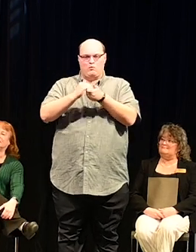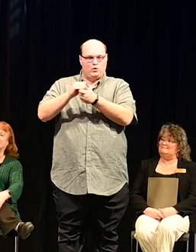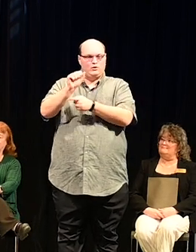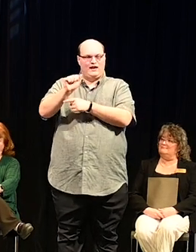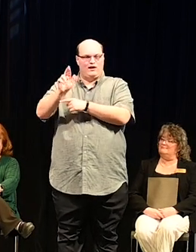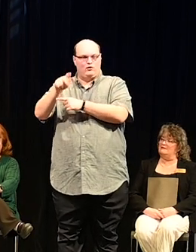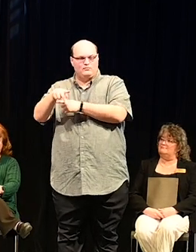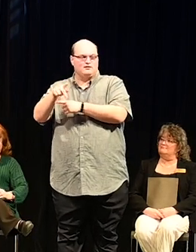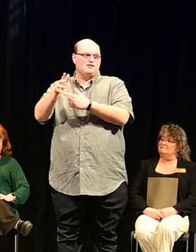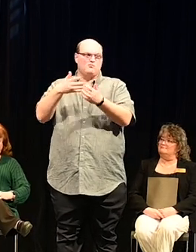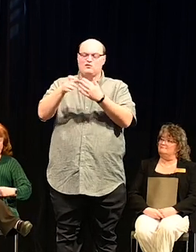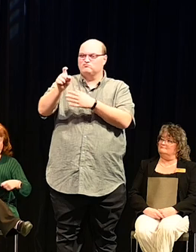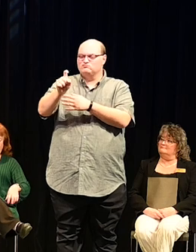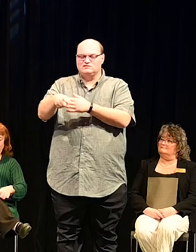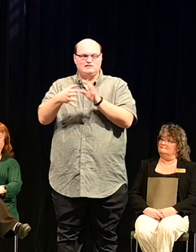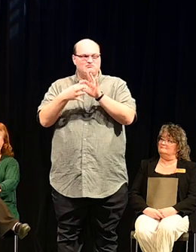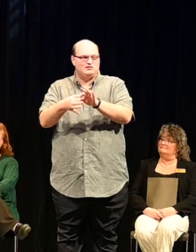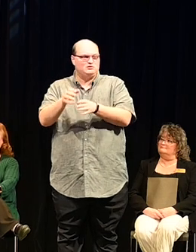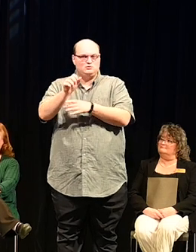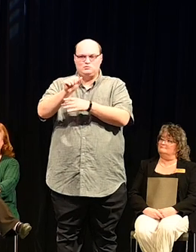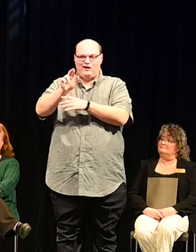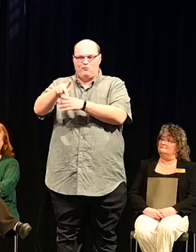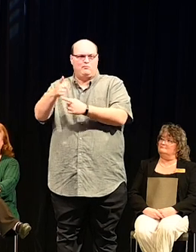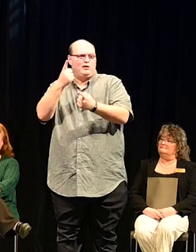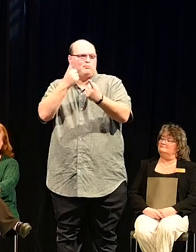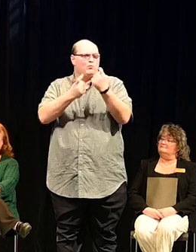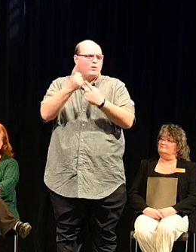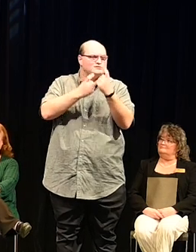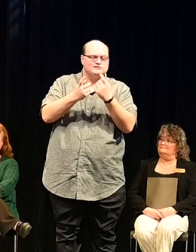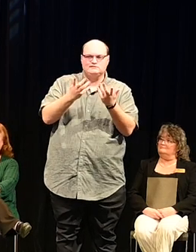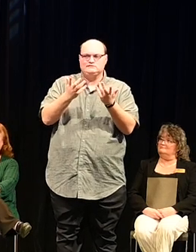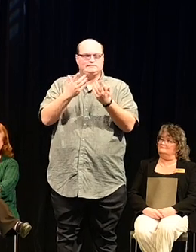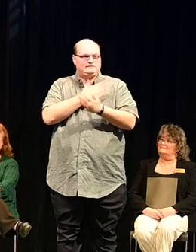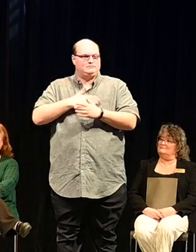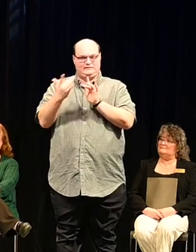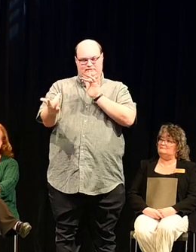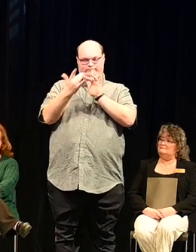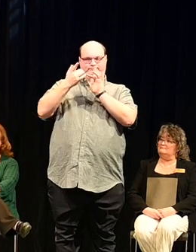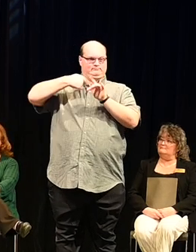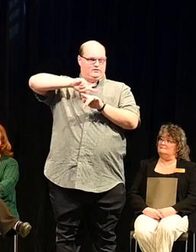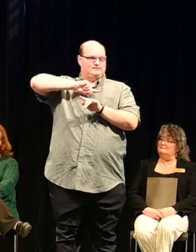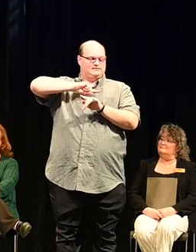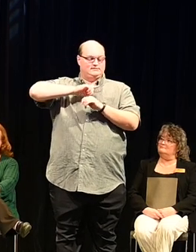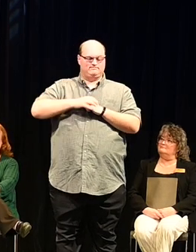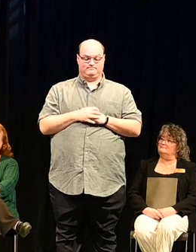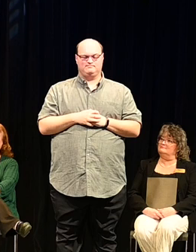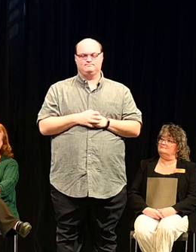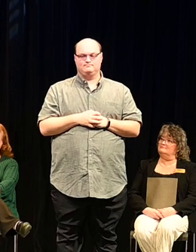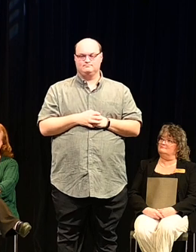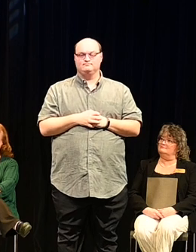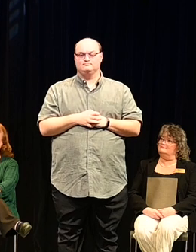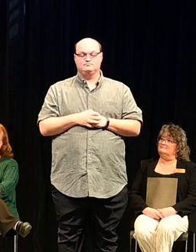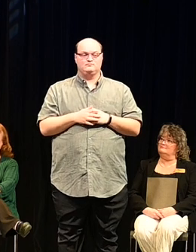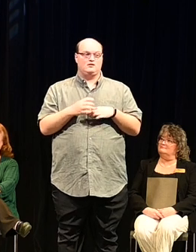AARP, so anything you need as far as AARP is concerned, questions you have, please come to us. But I'm here to